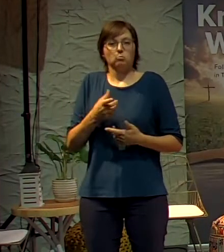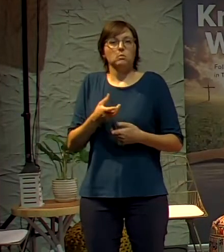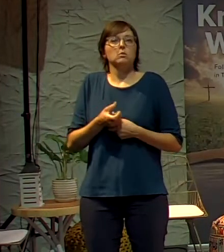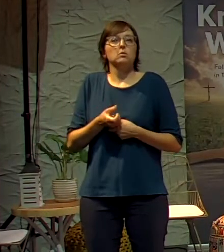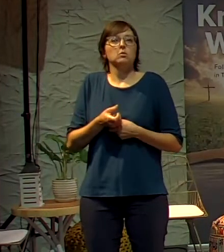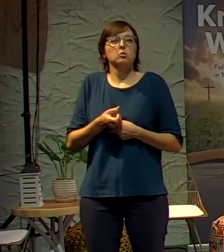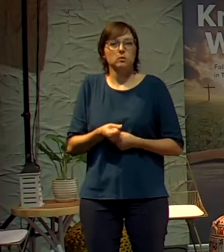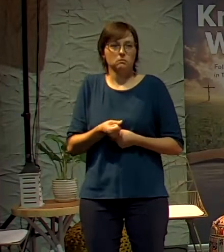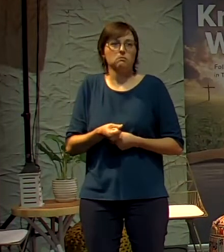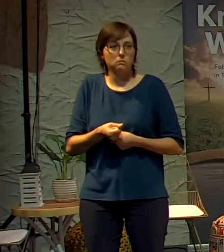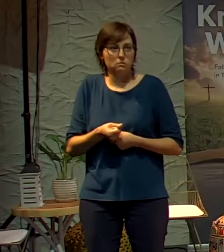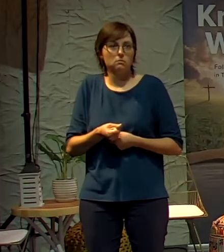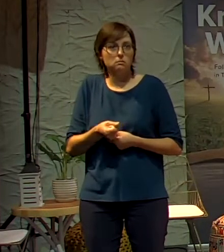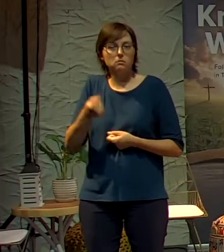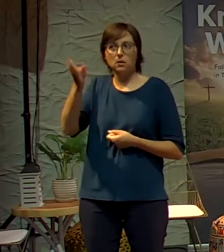God.